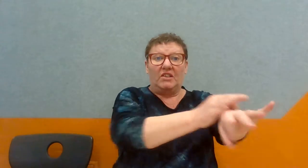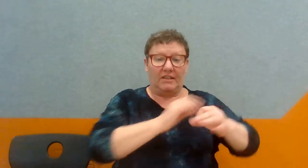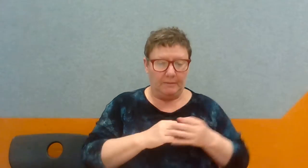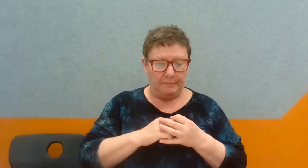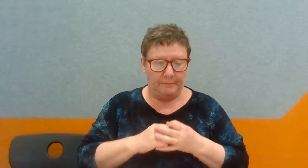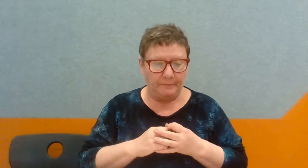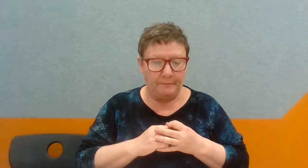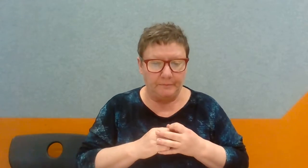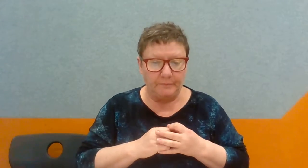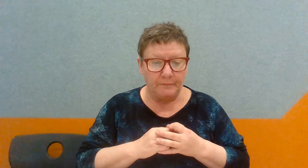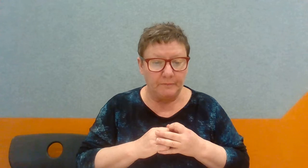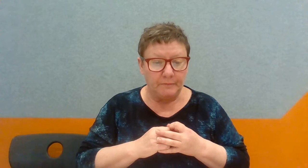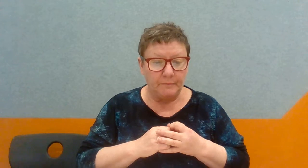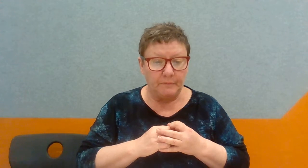Dots.